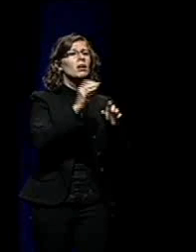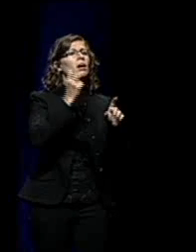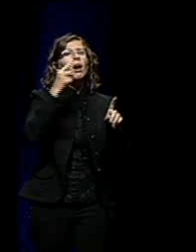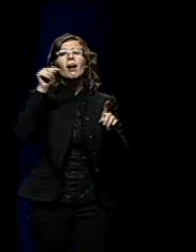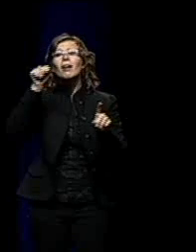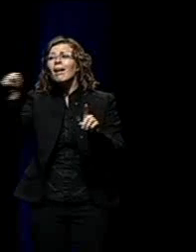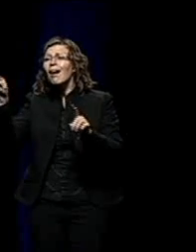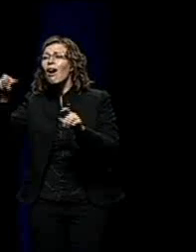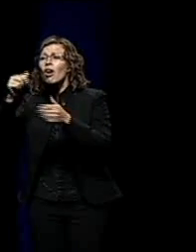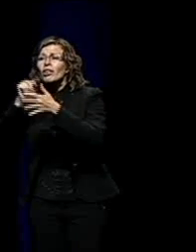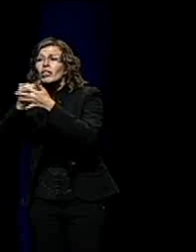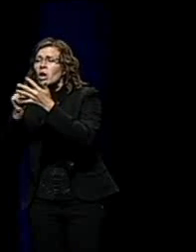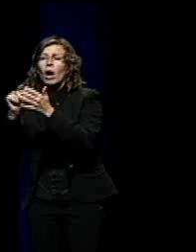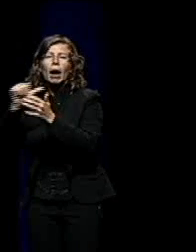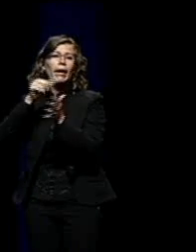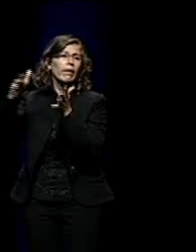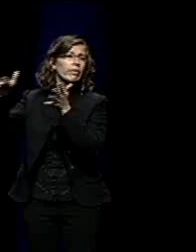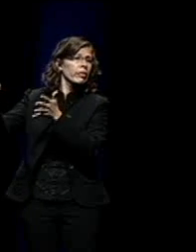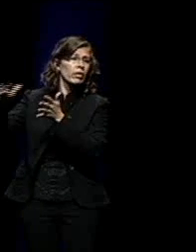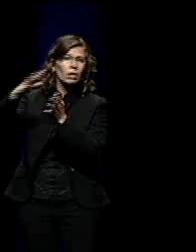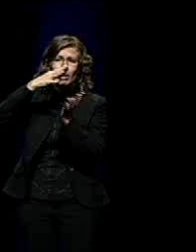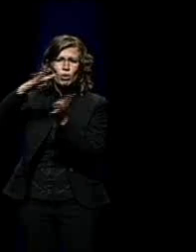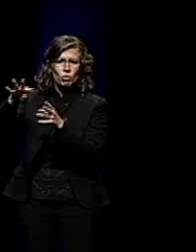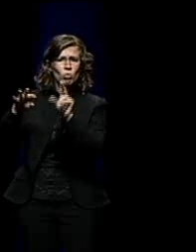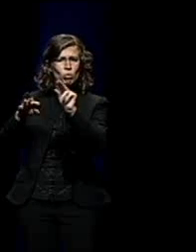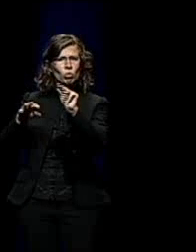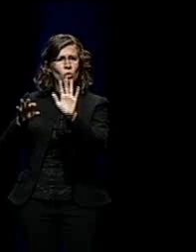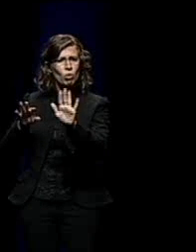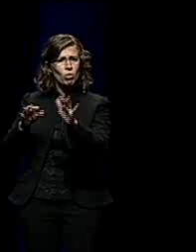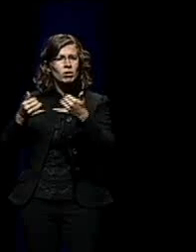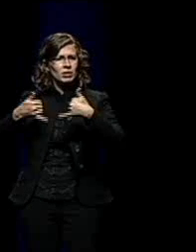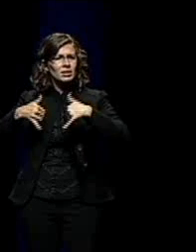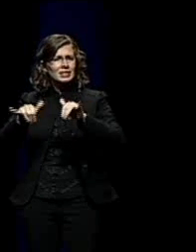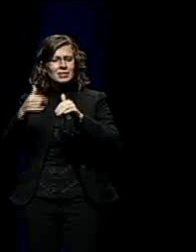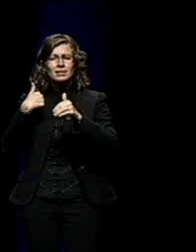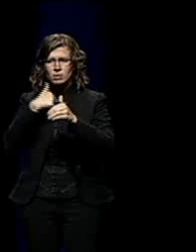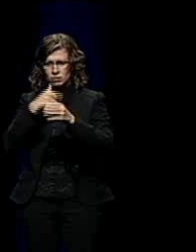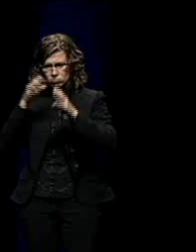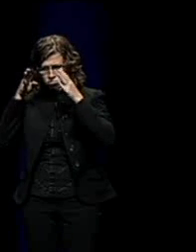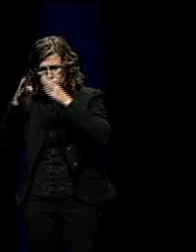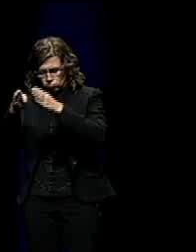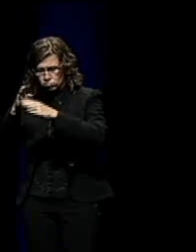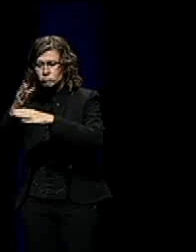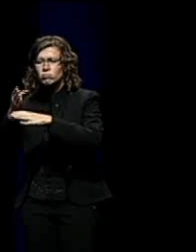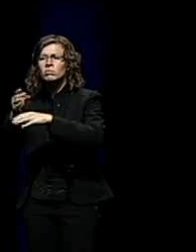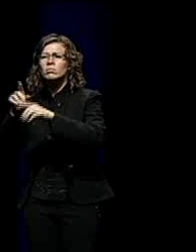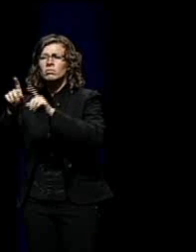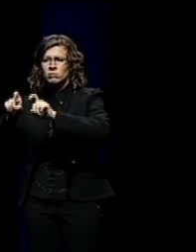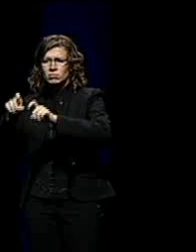we are working on establishing a new passing score for the CDI, and at the same time, we will